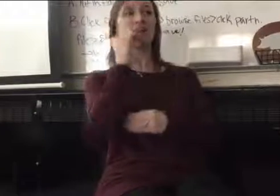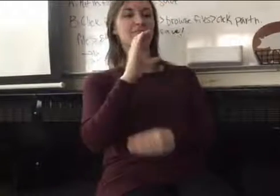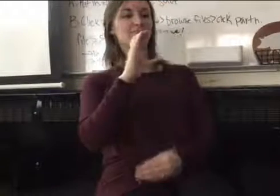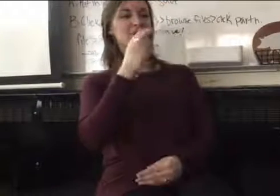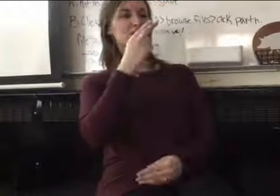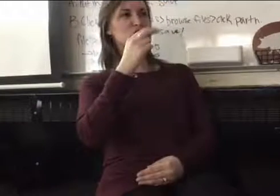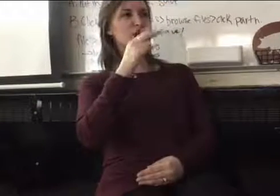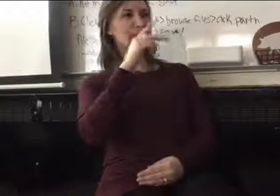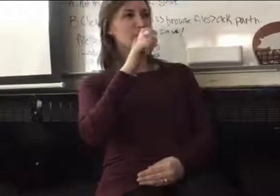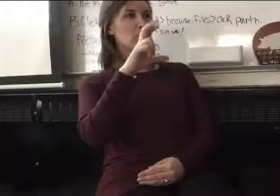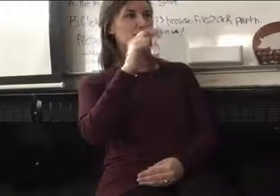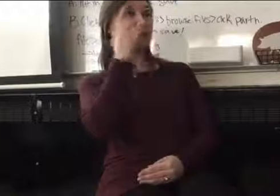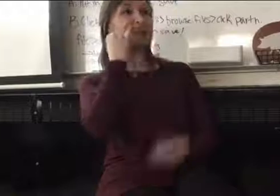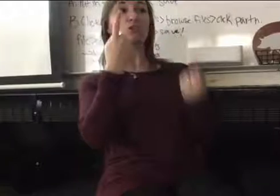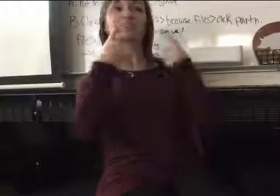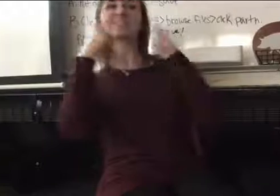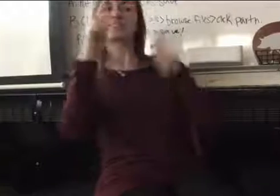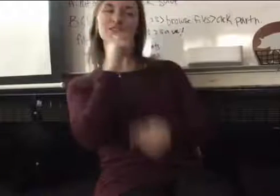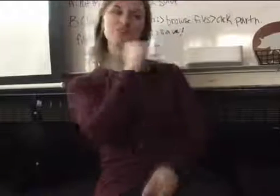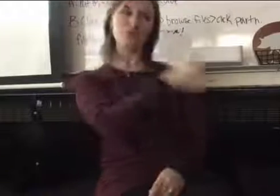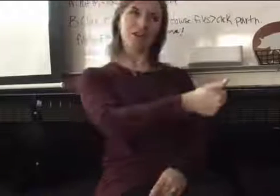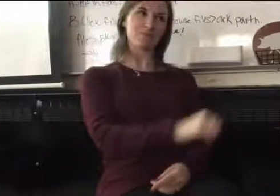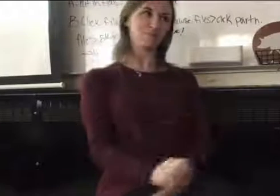Chamberlain in succeeding in this?